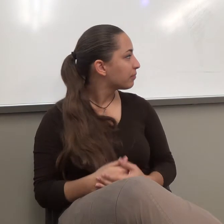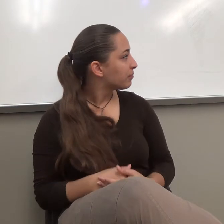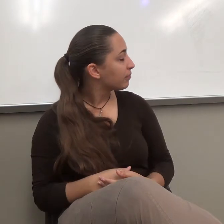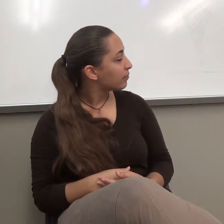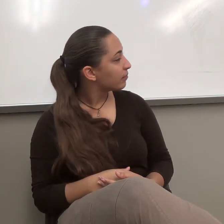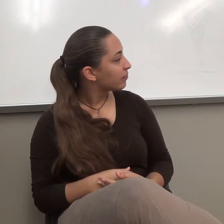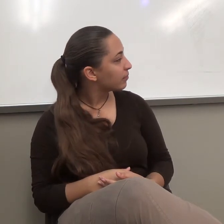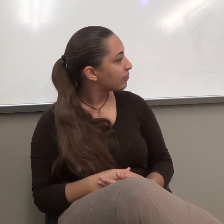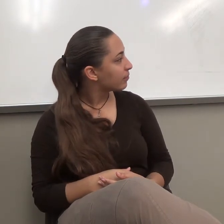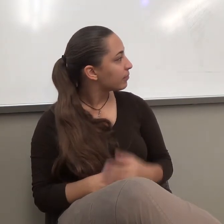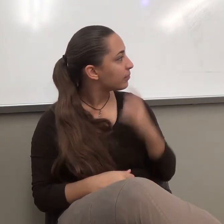Okay.